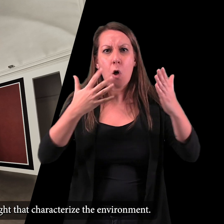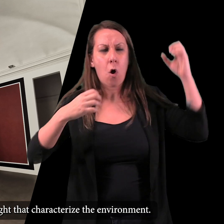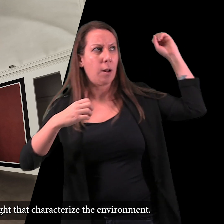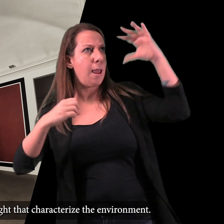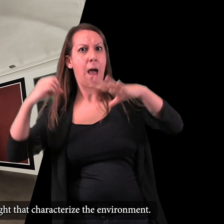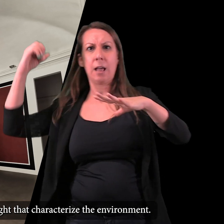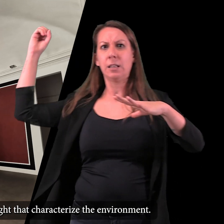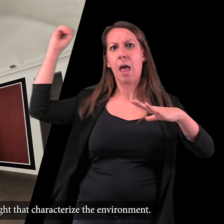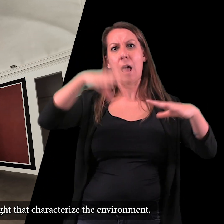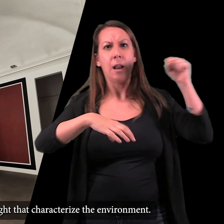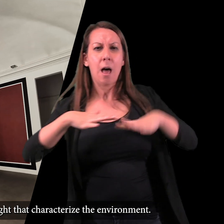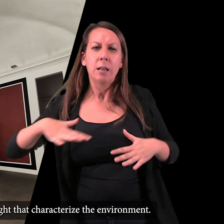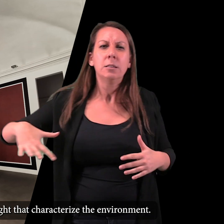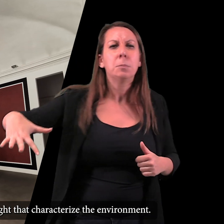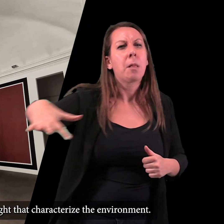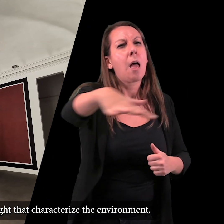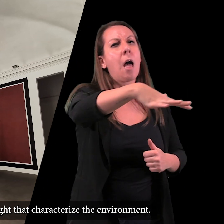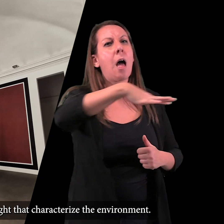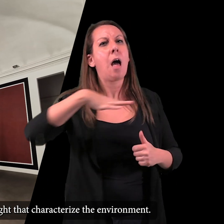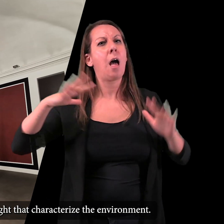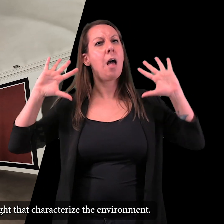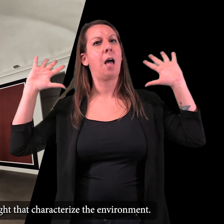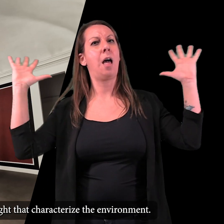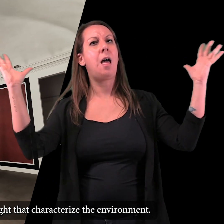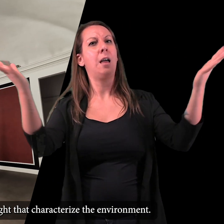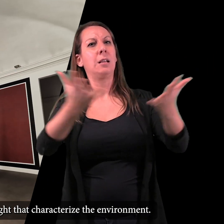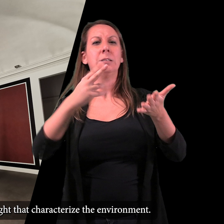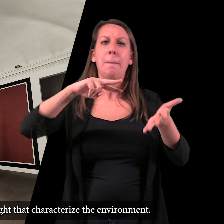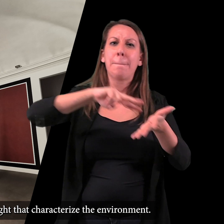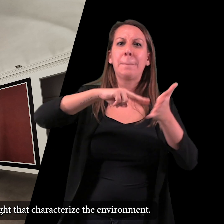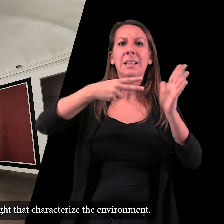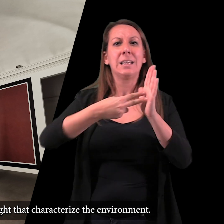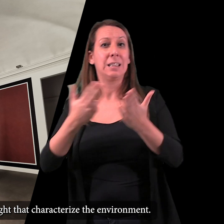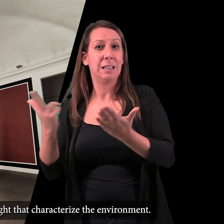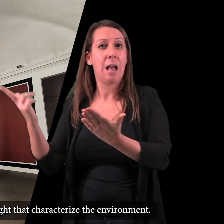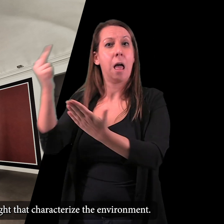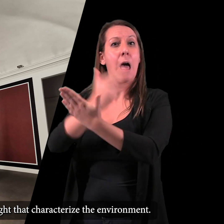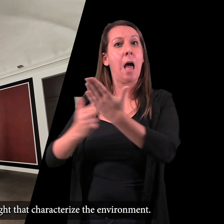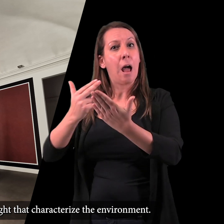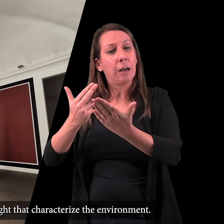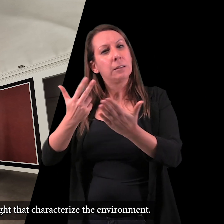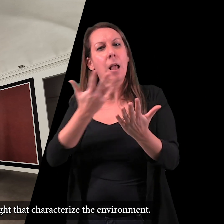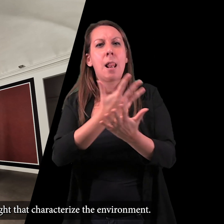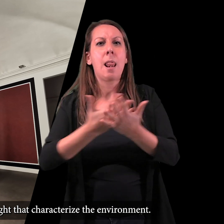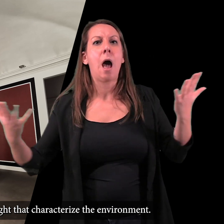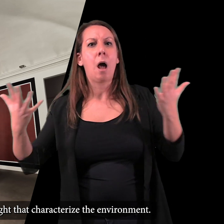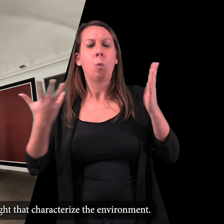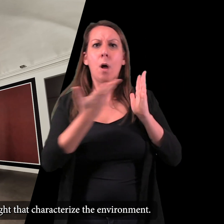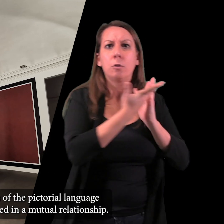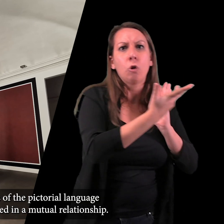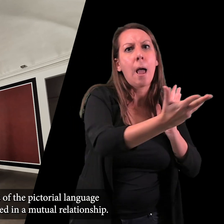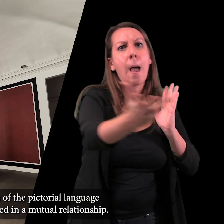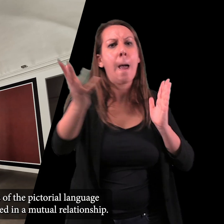layers undergo due to the marks traced in graphite, and by the variations in light